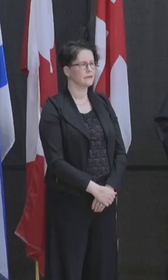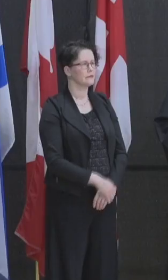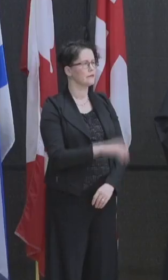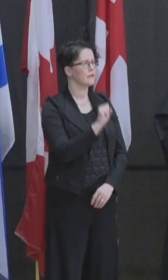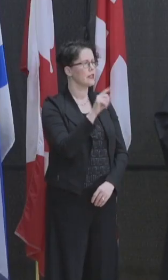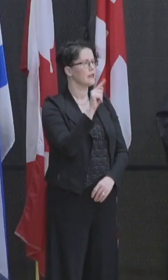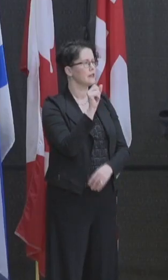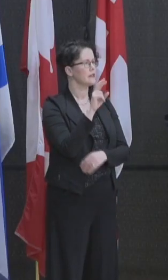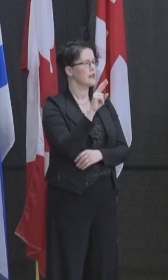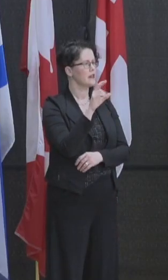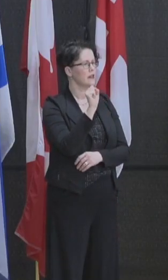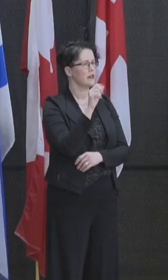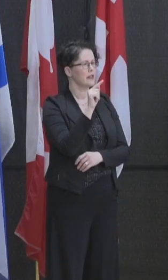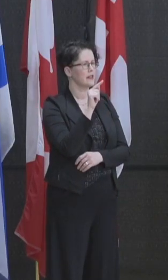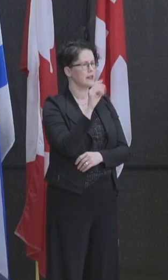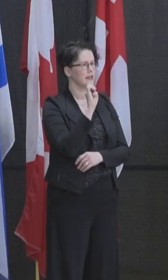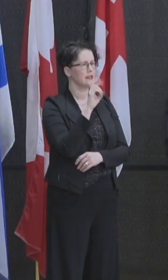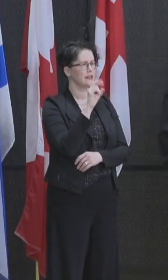Star Sterrett.